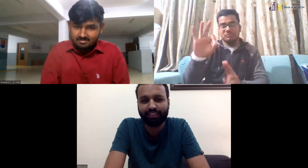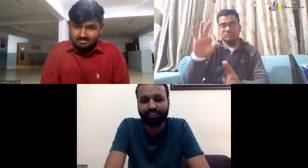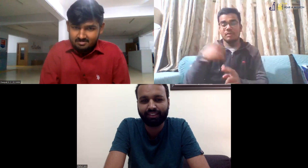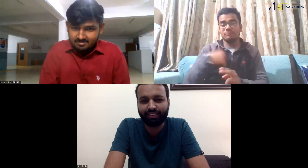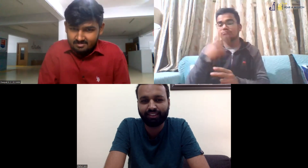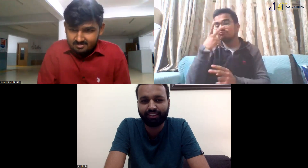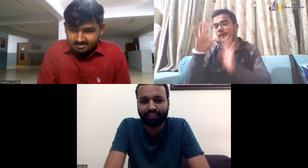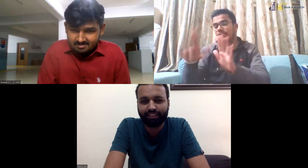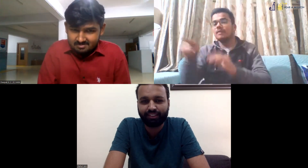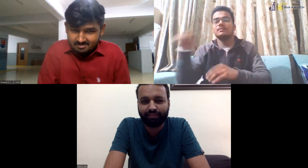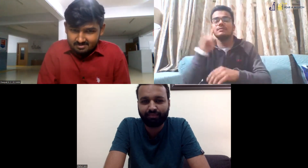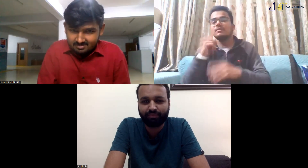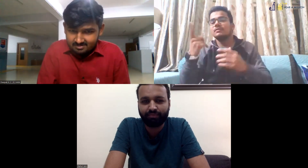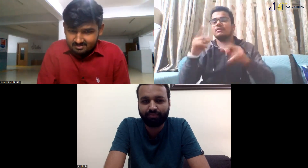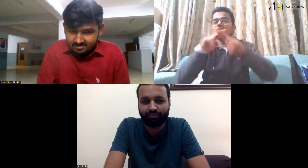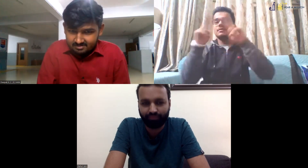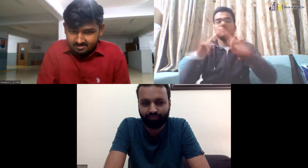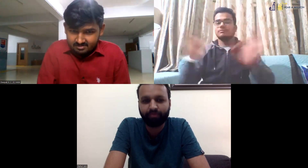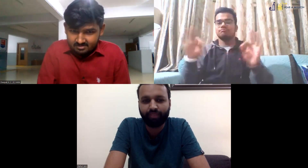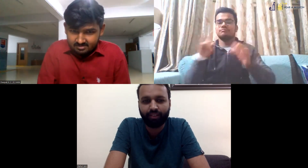I understand that international is,